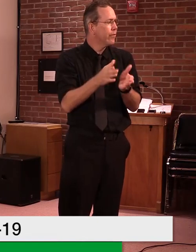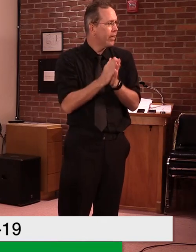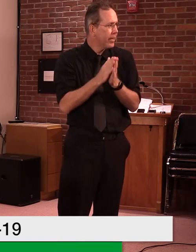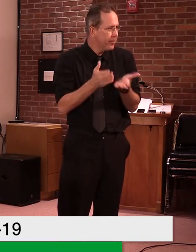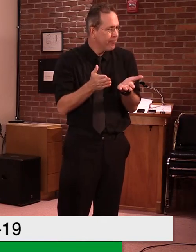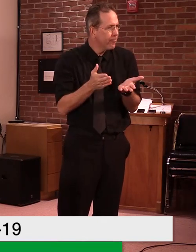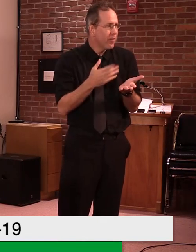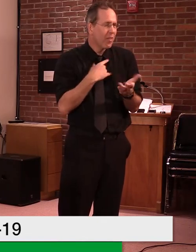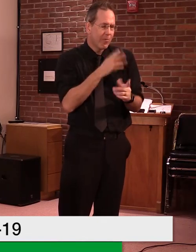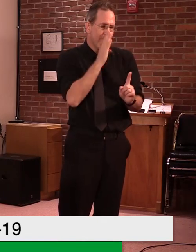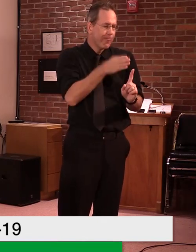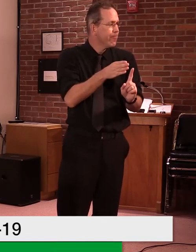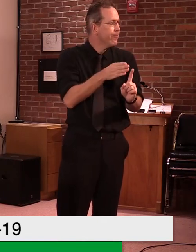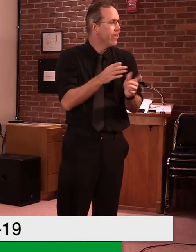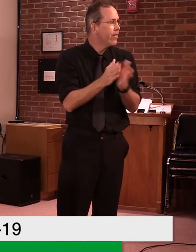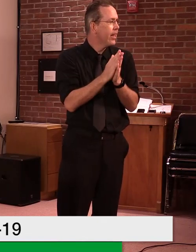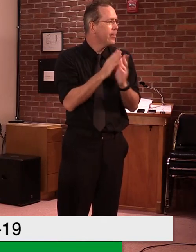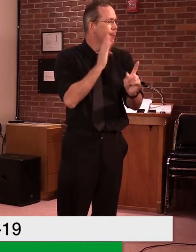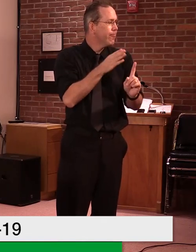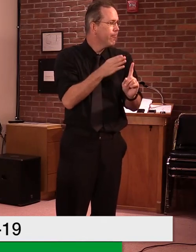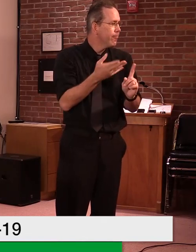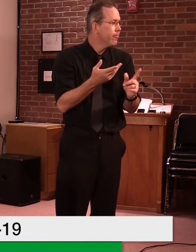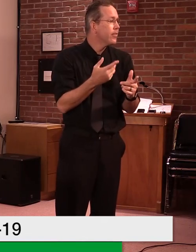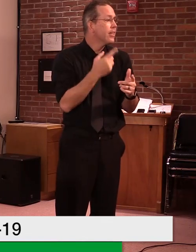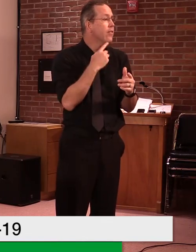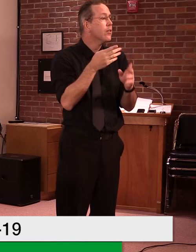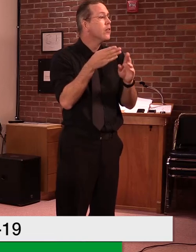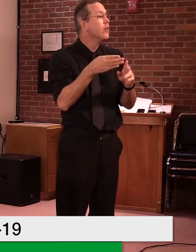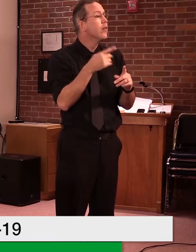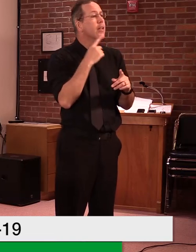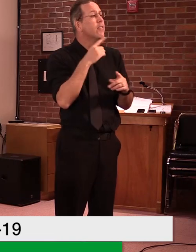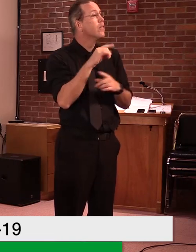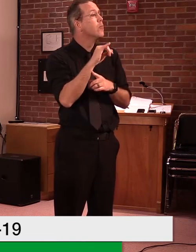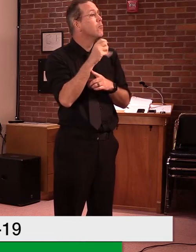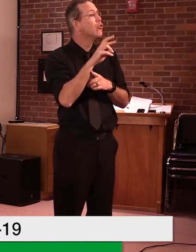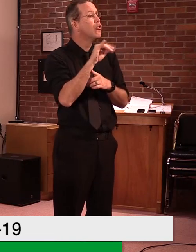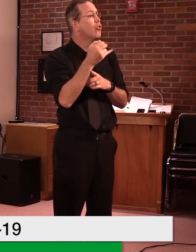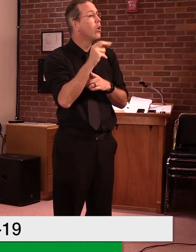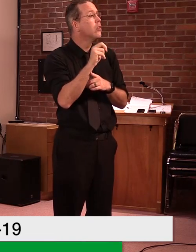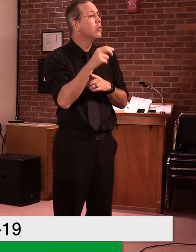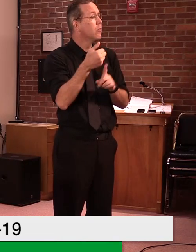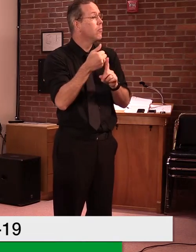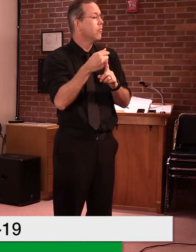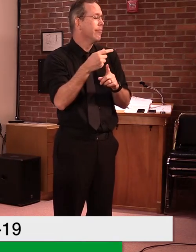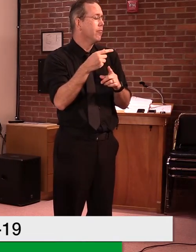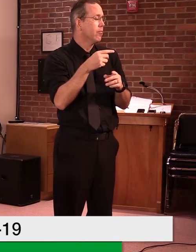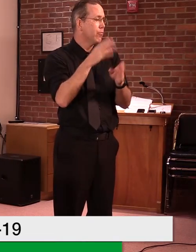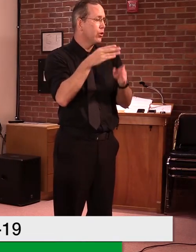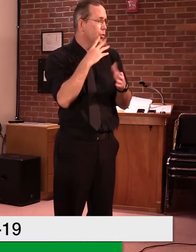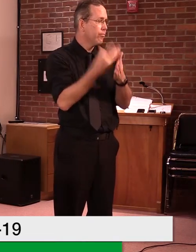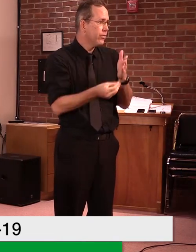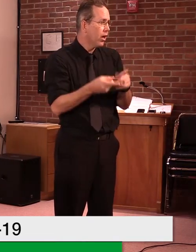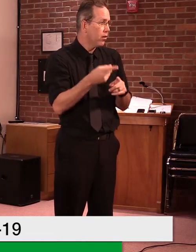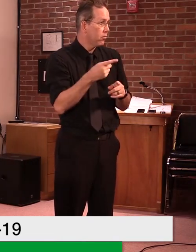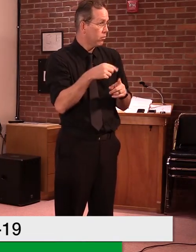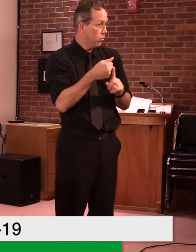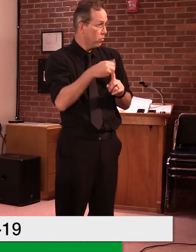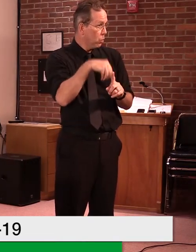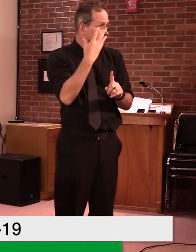mirror and say, would we have handled this prisoner differently if he was